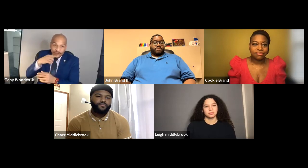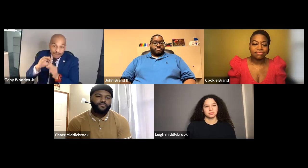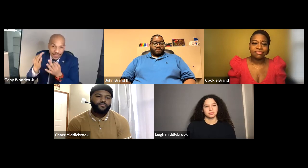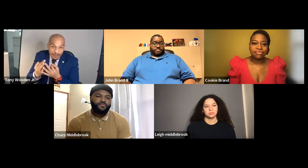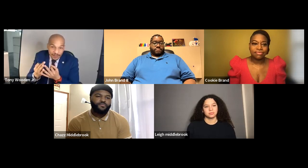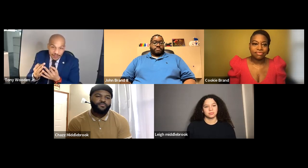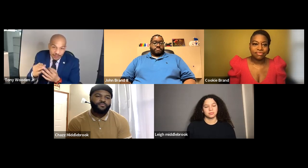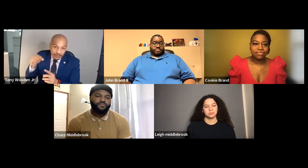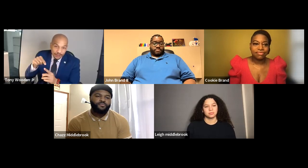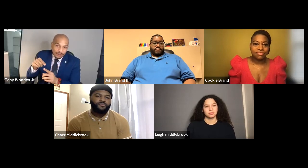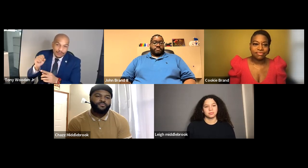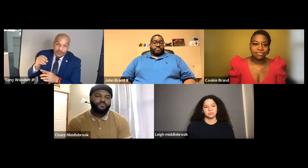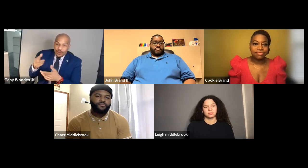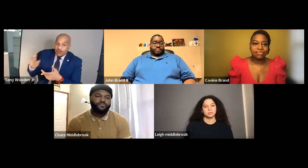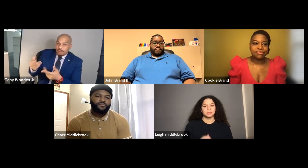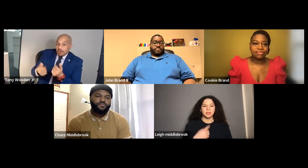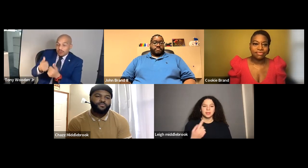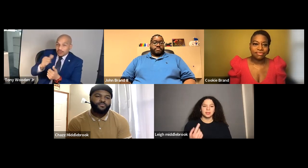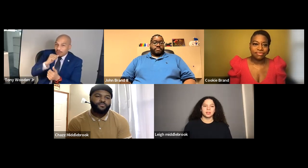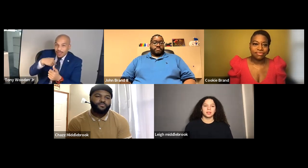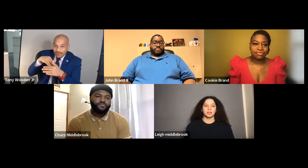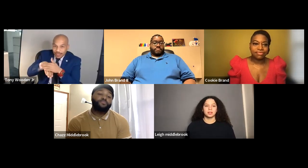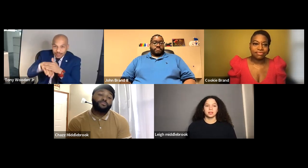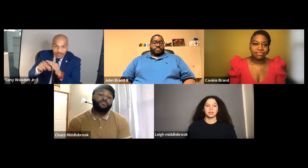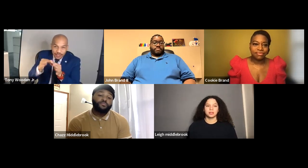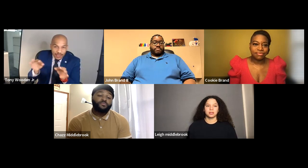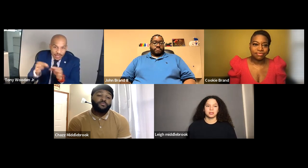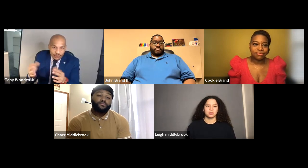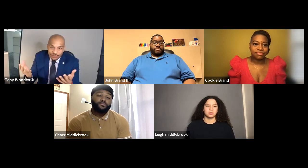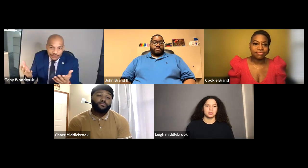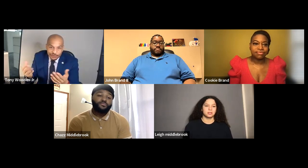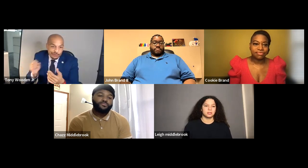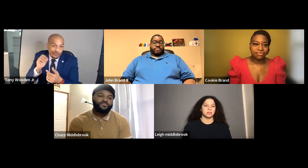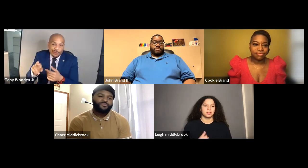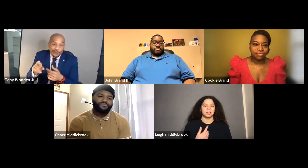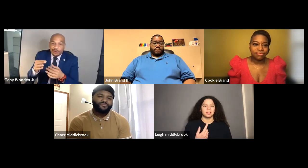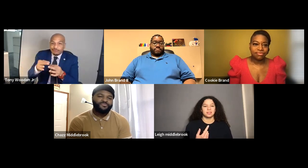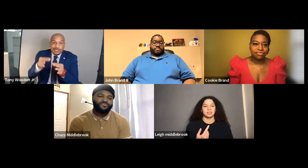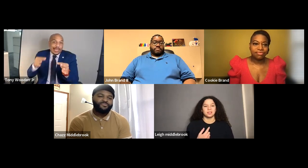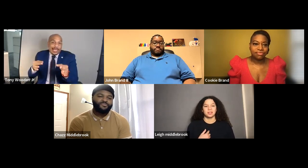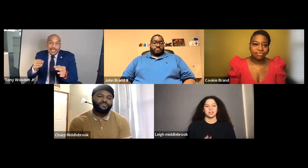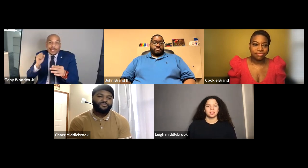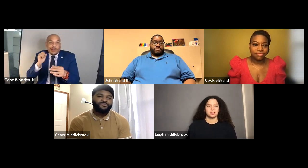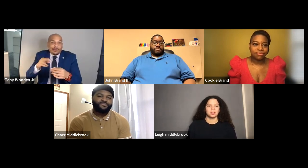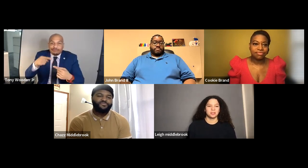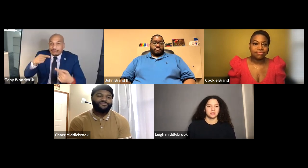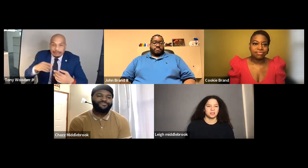you know, 90% of deaf kids are born to hearing families. So most don't have access to language at an early age. So they